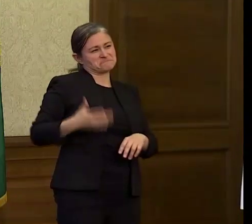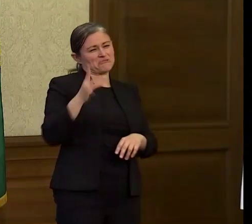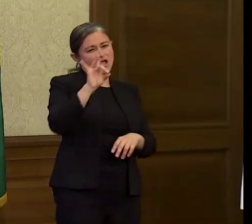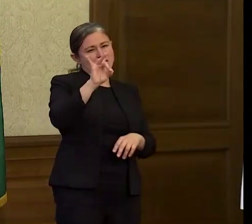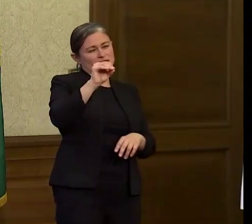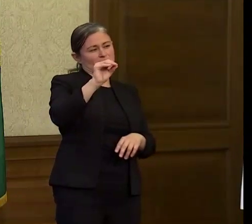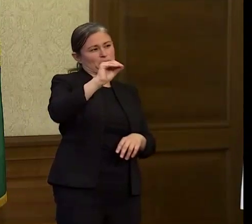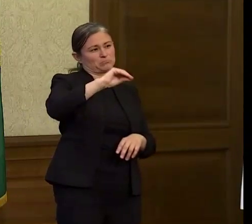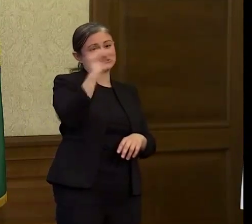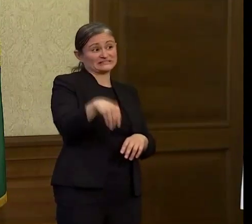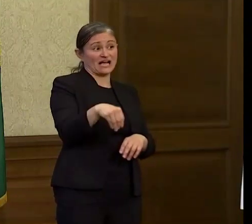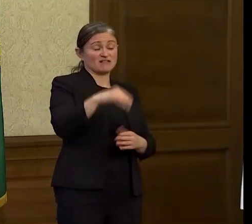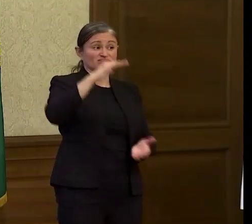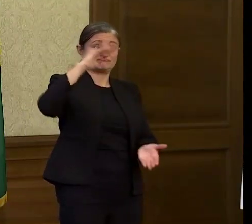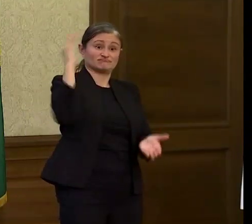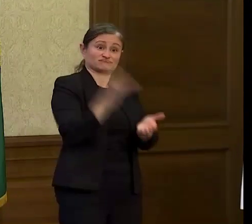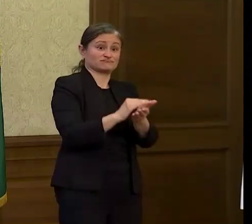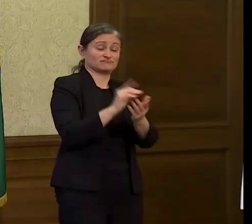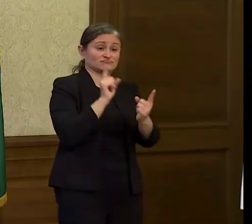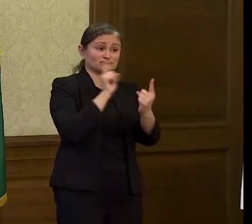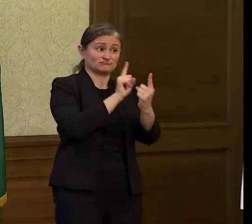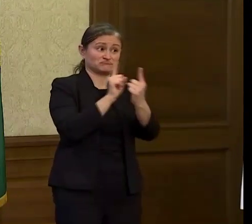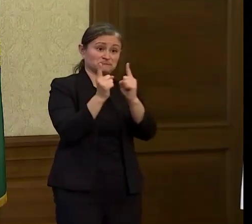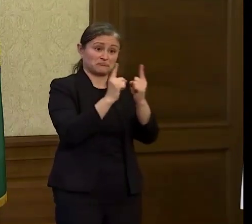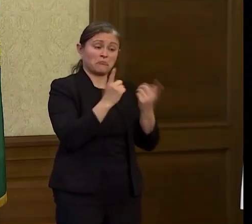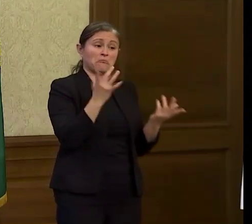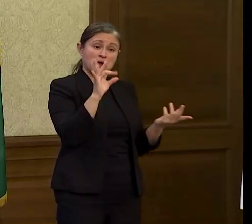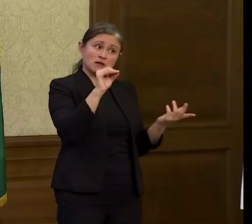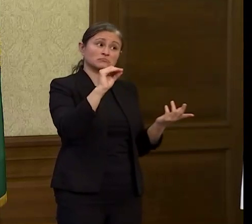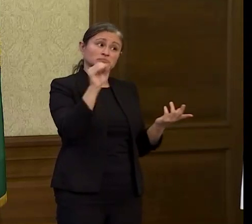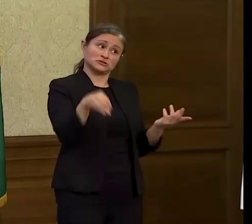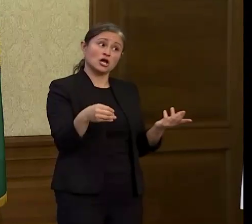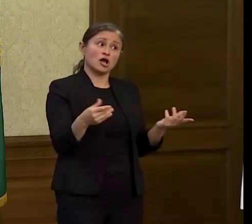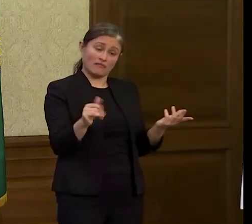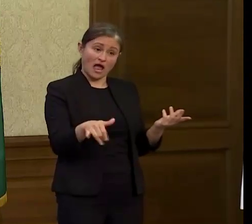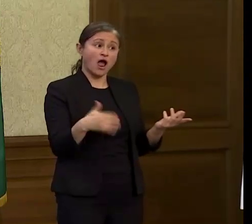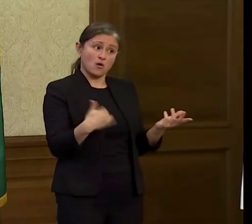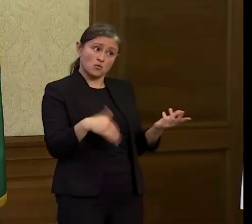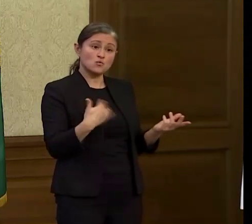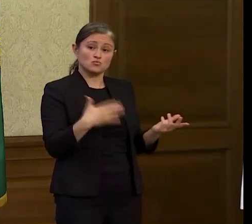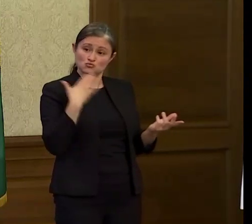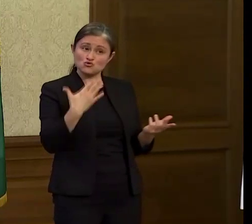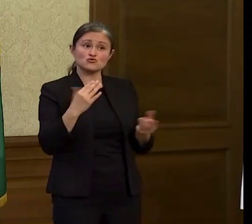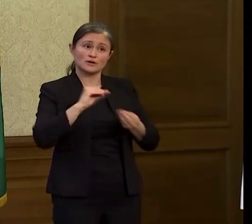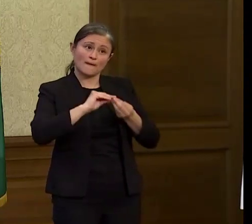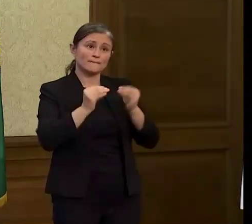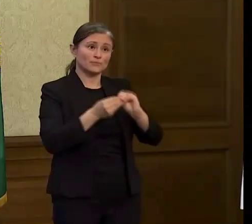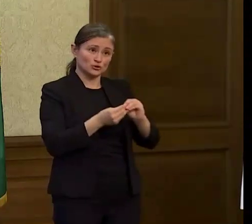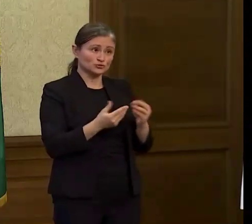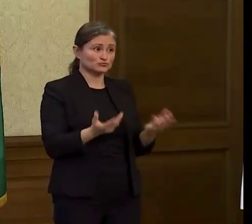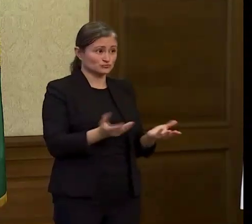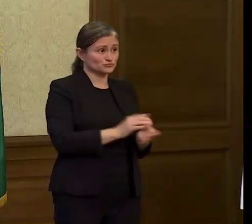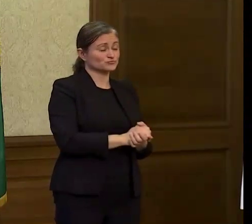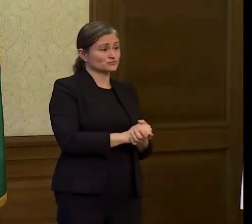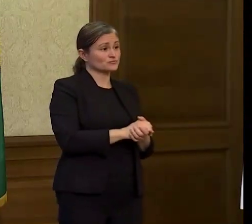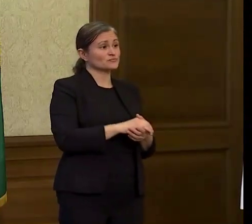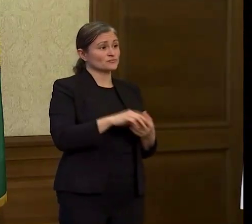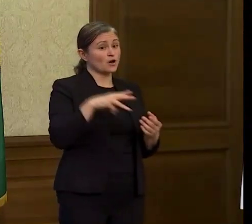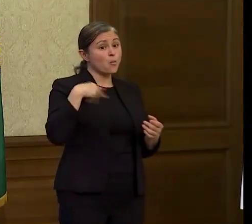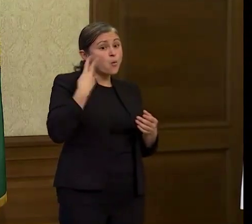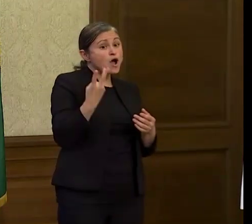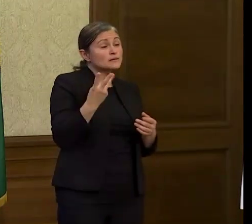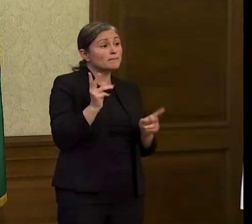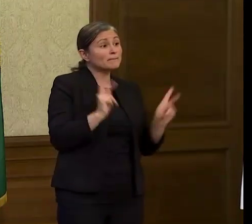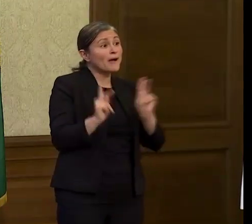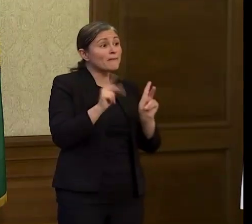able to achieve that. And Washingtonians are the reasons why that has happened, because they have